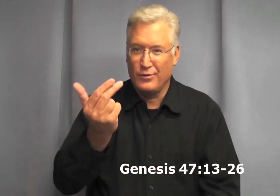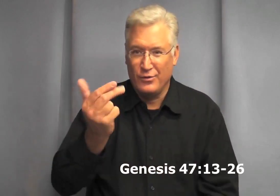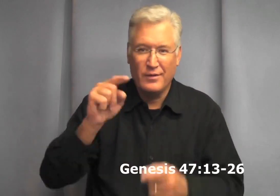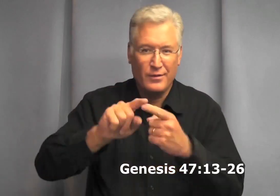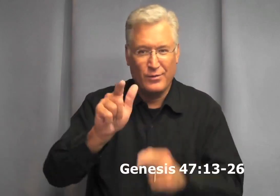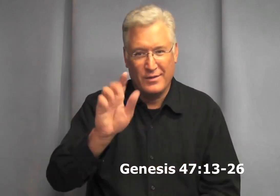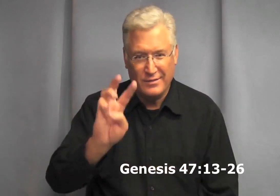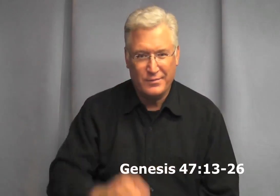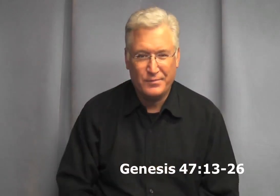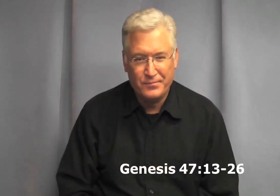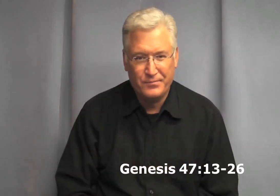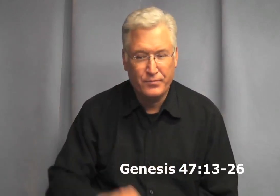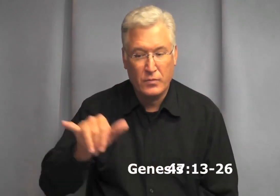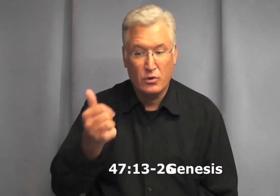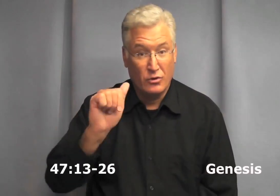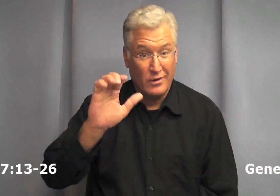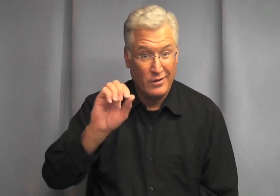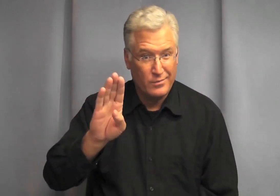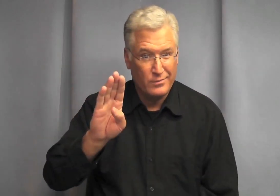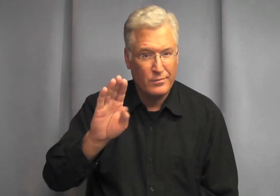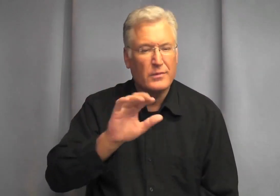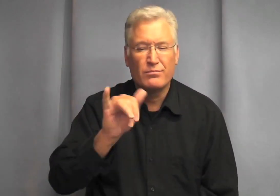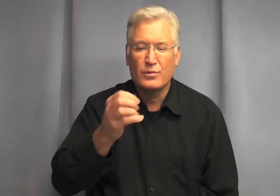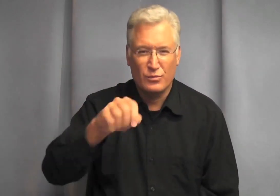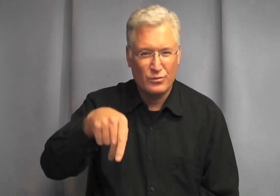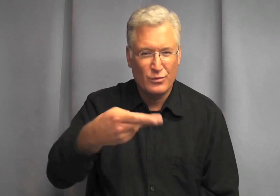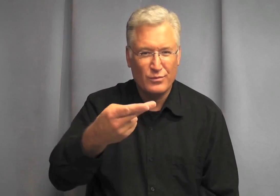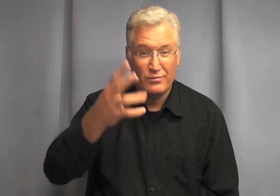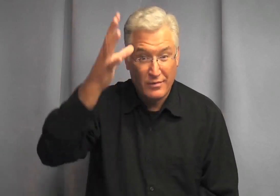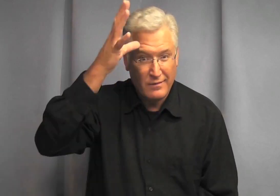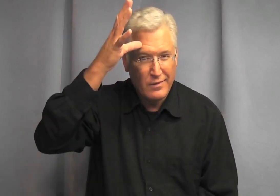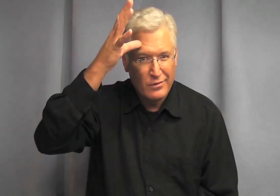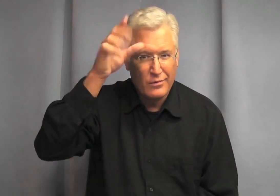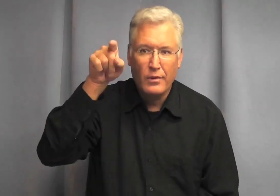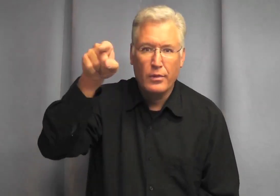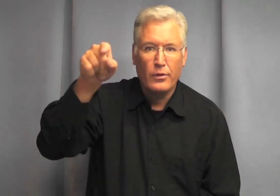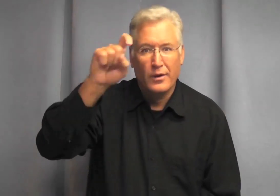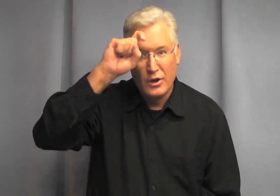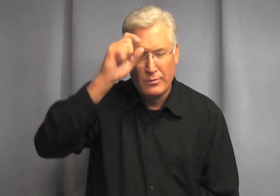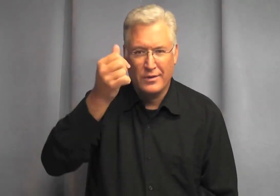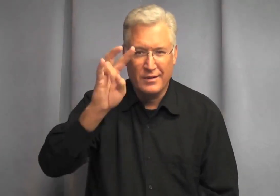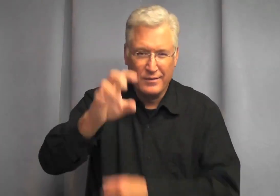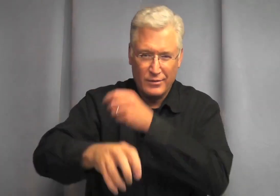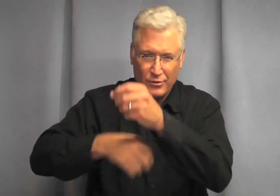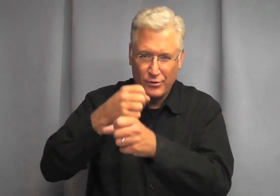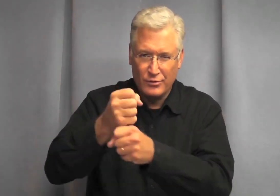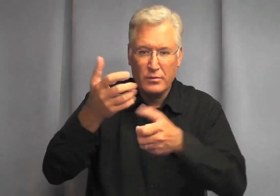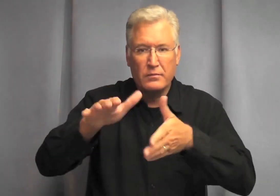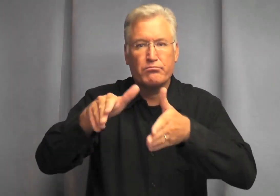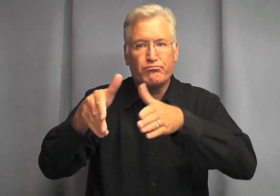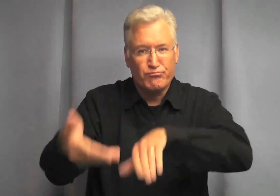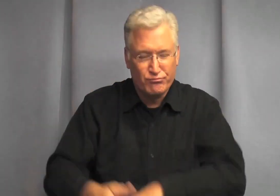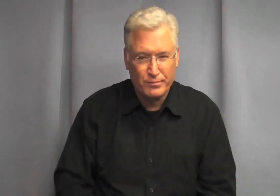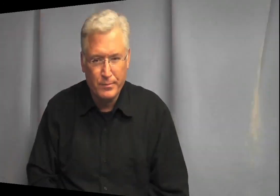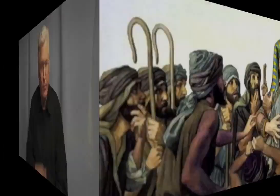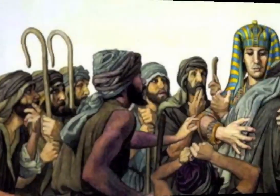in chapter 47, 13 through 26. And Joseph's dad, Jacob, he